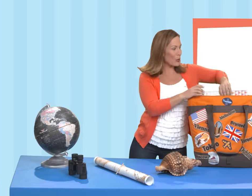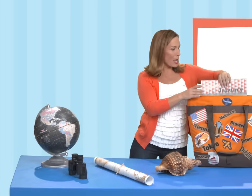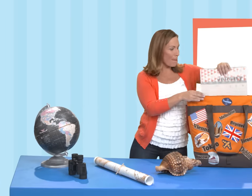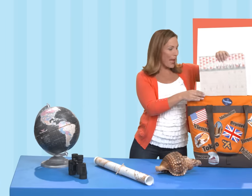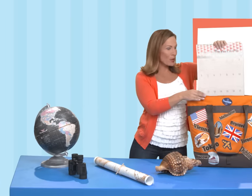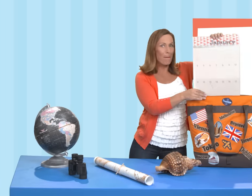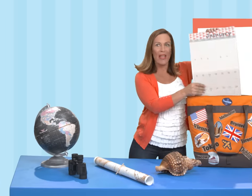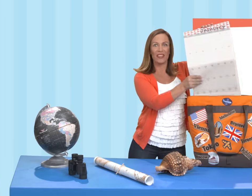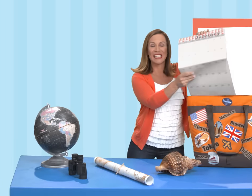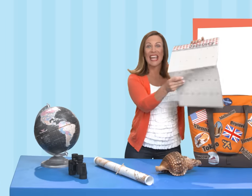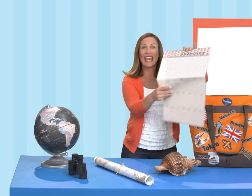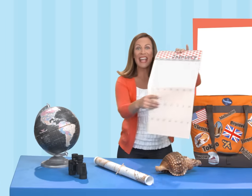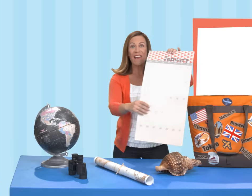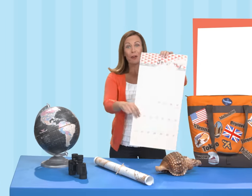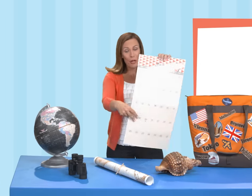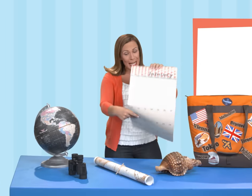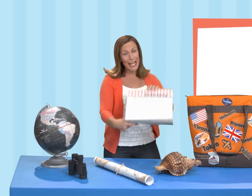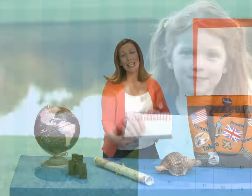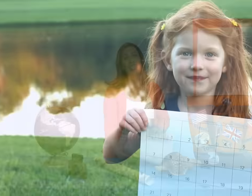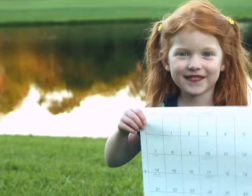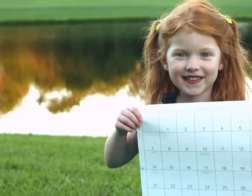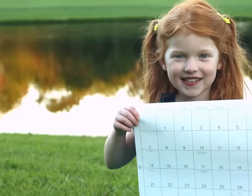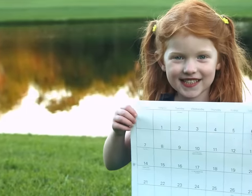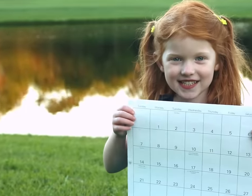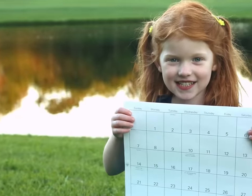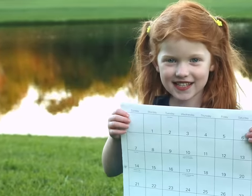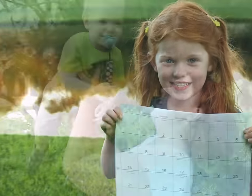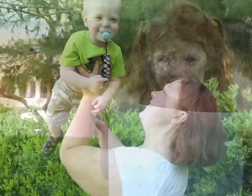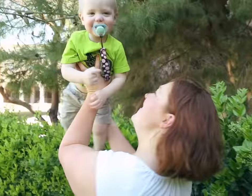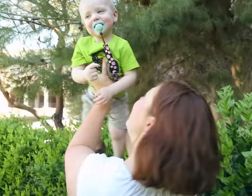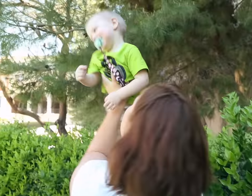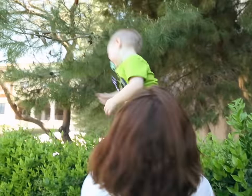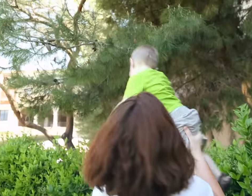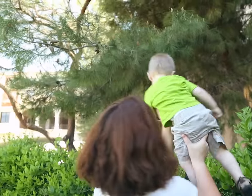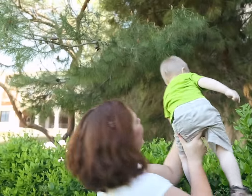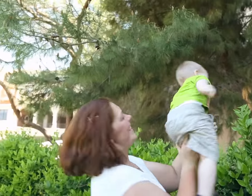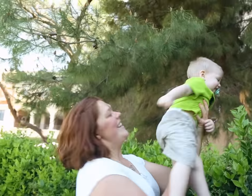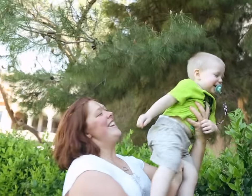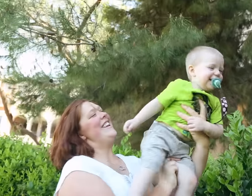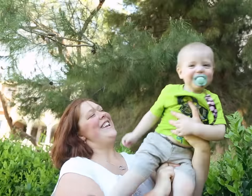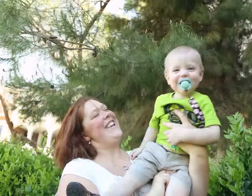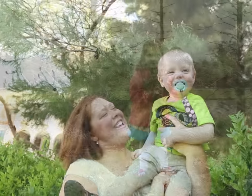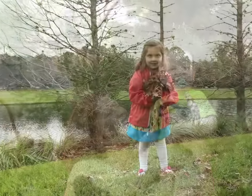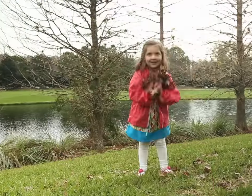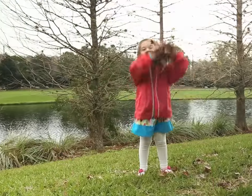about months in every year. I wonder about seasons.